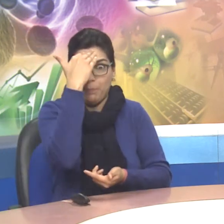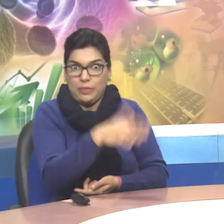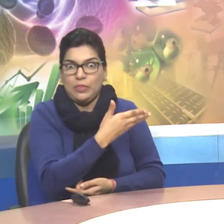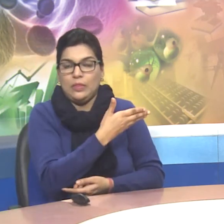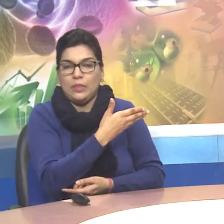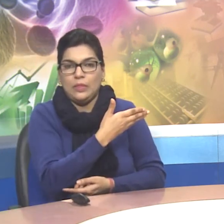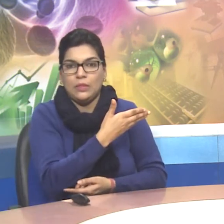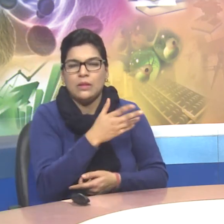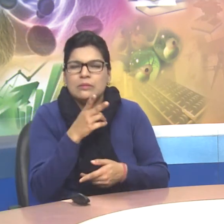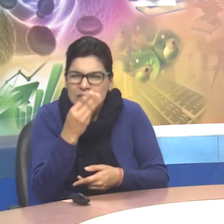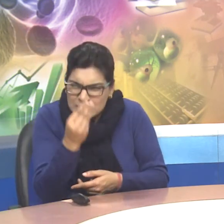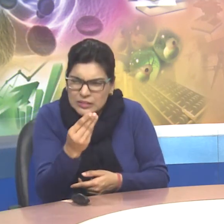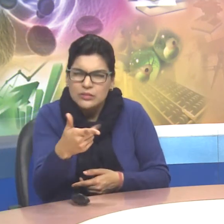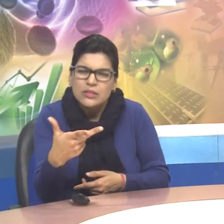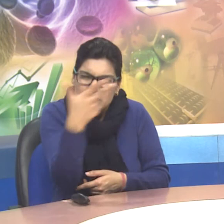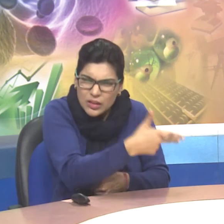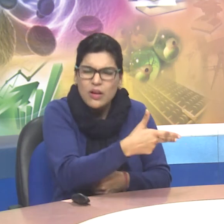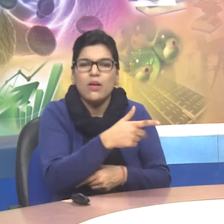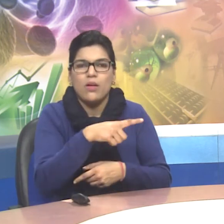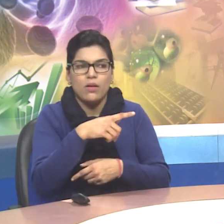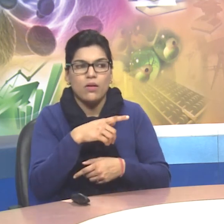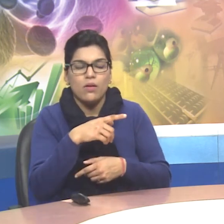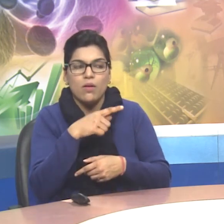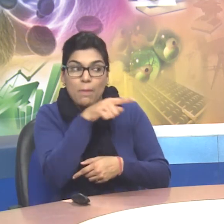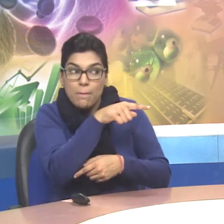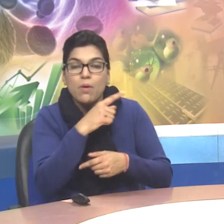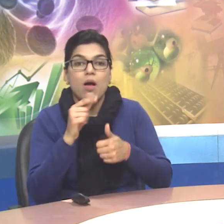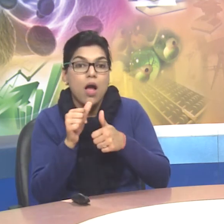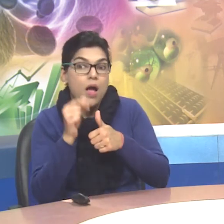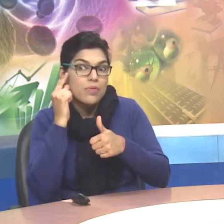She has to tell Aradhana sooner or later.